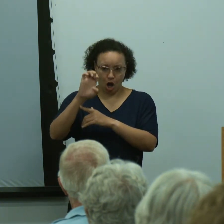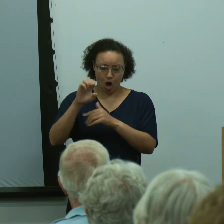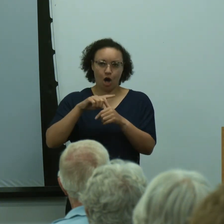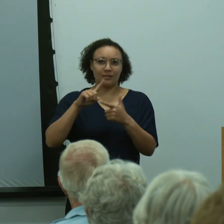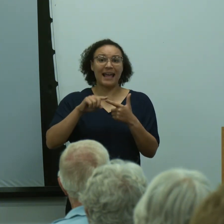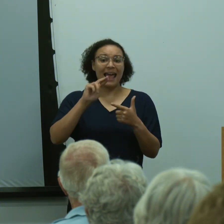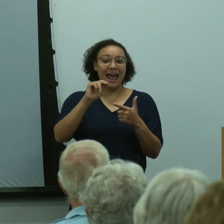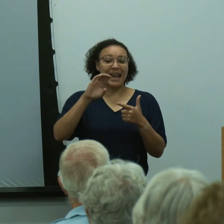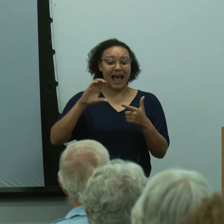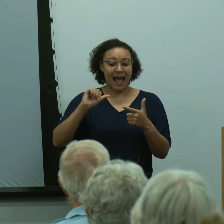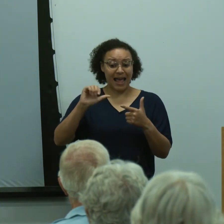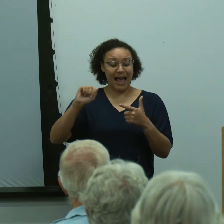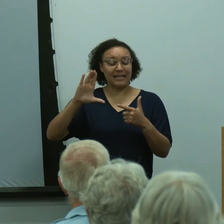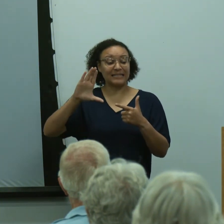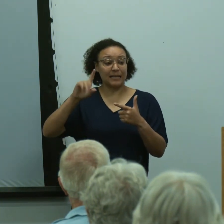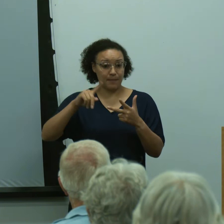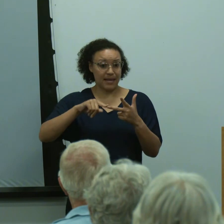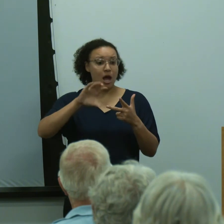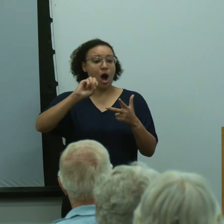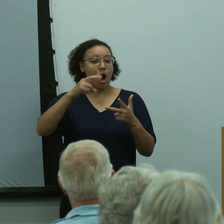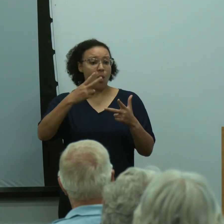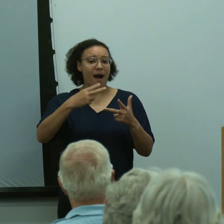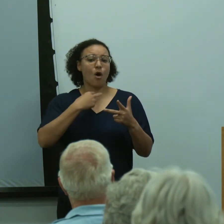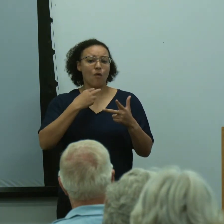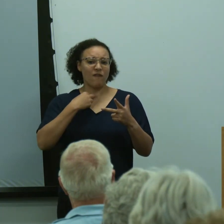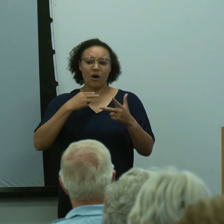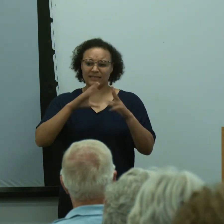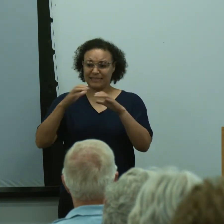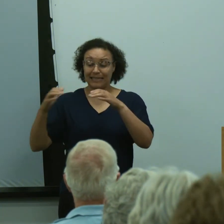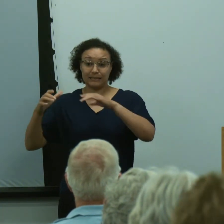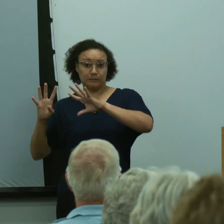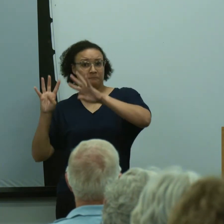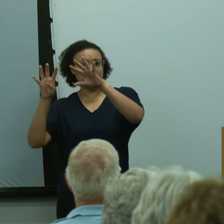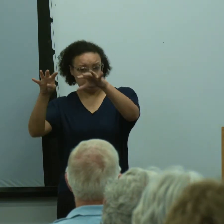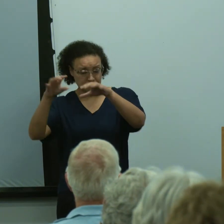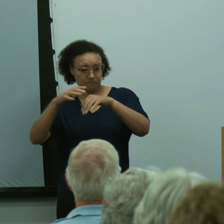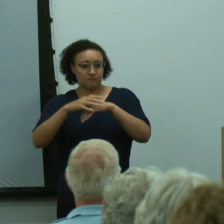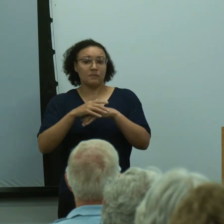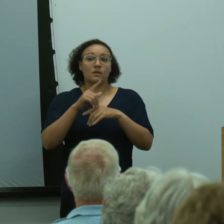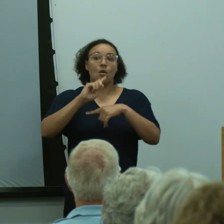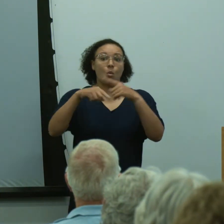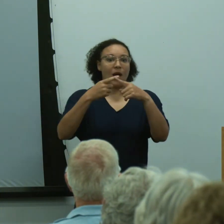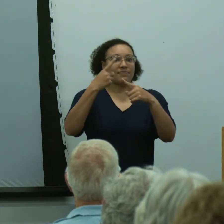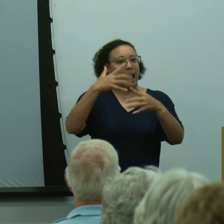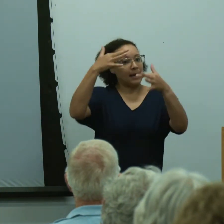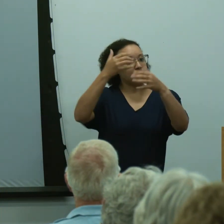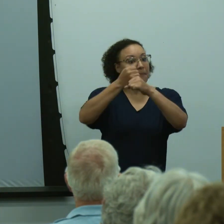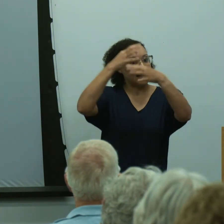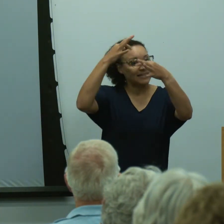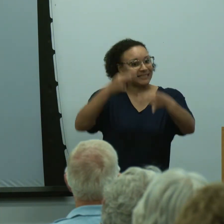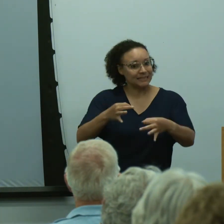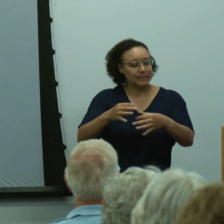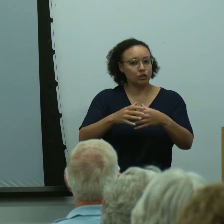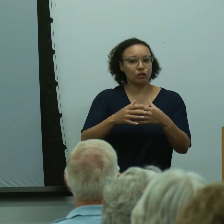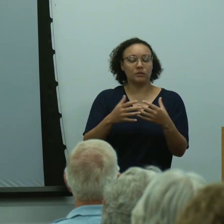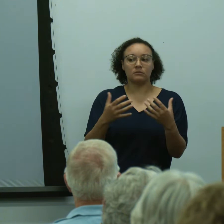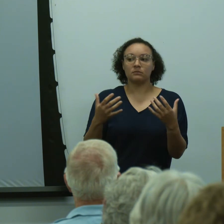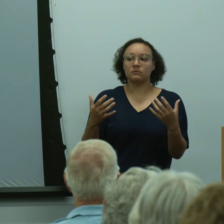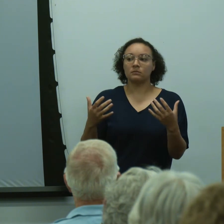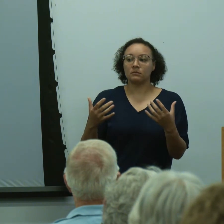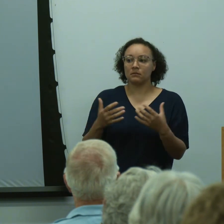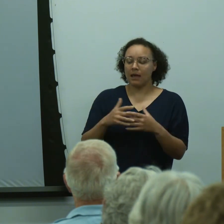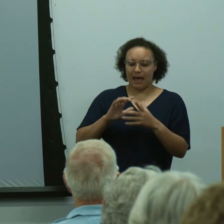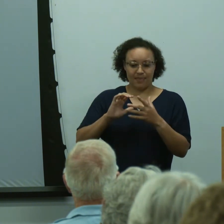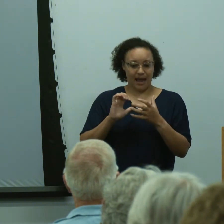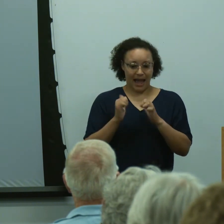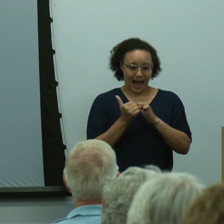NAACP, Ohio Voices, when, as legislators, the deal was cut, and how we were going to do the